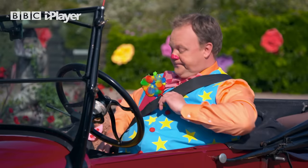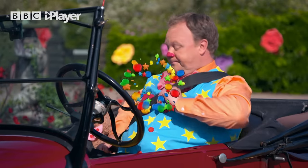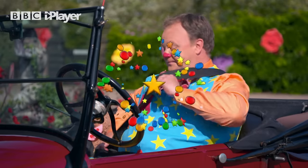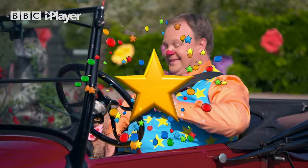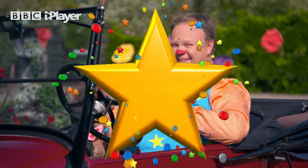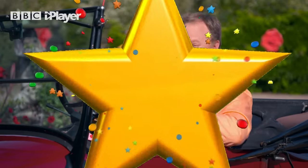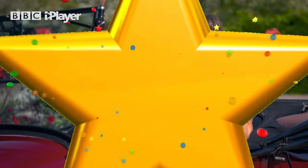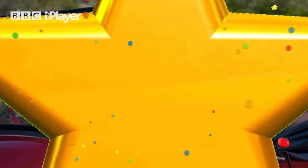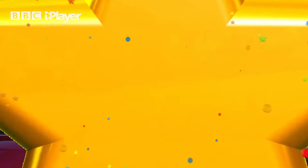Tumble!